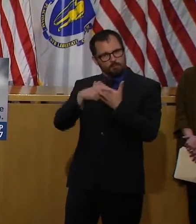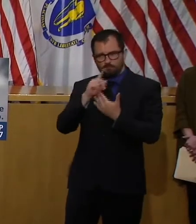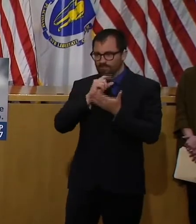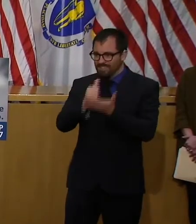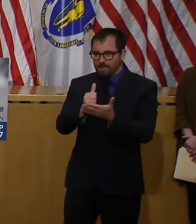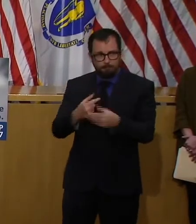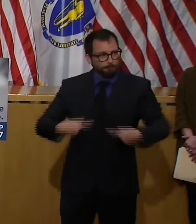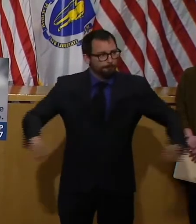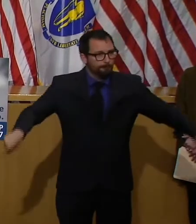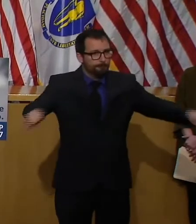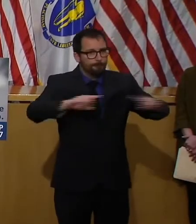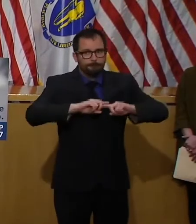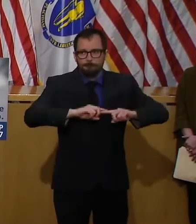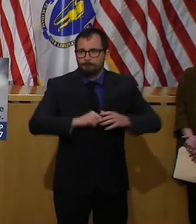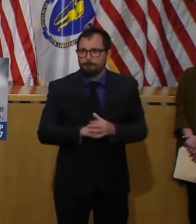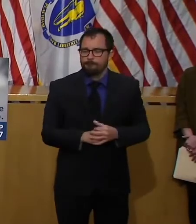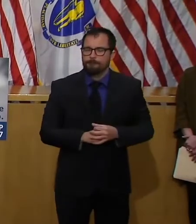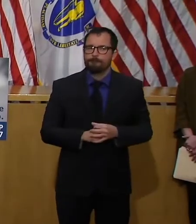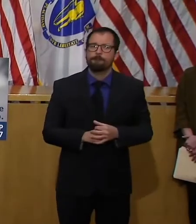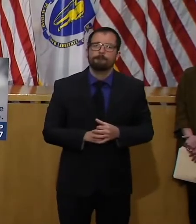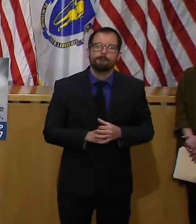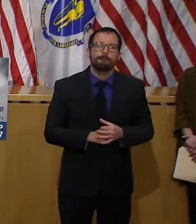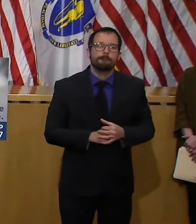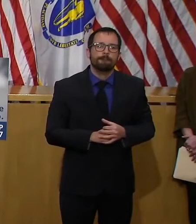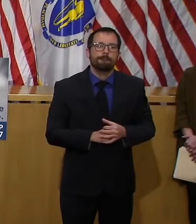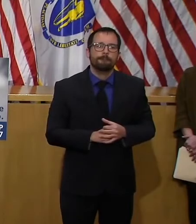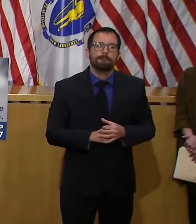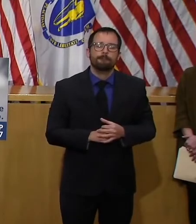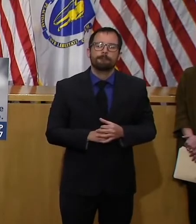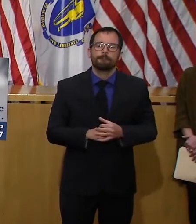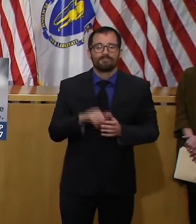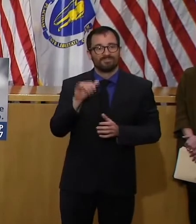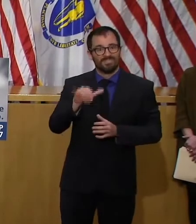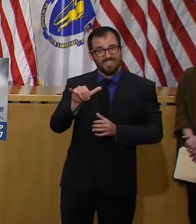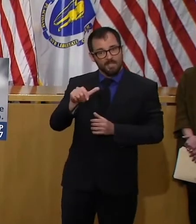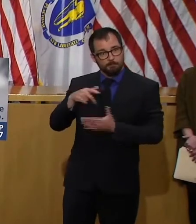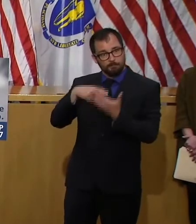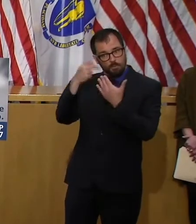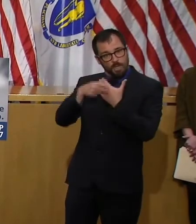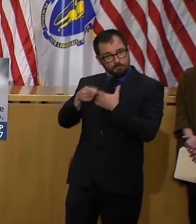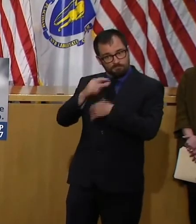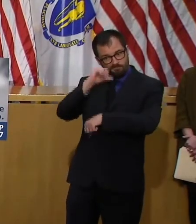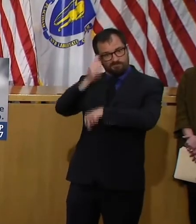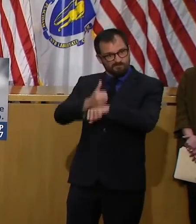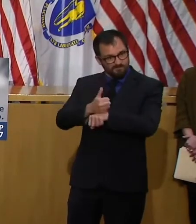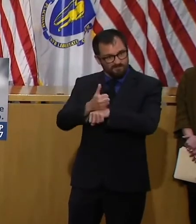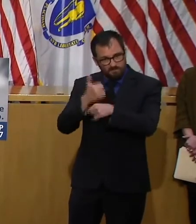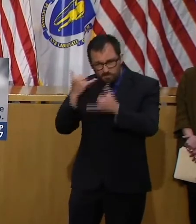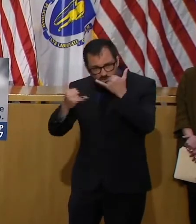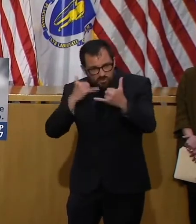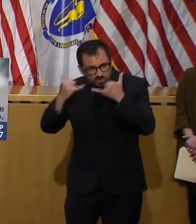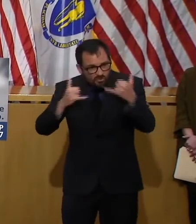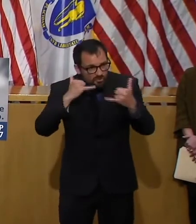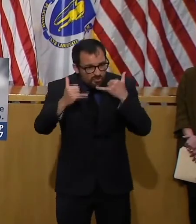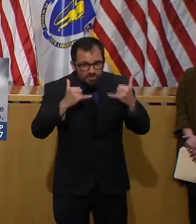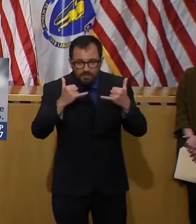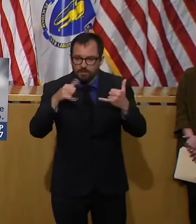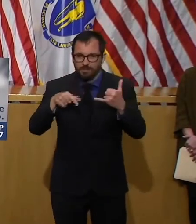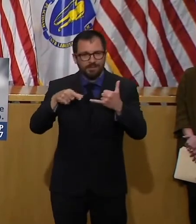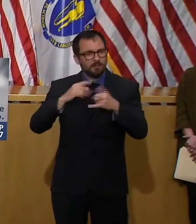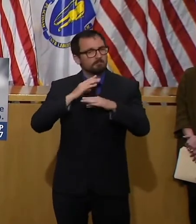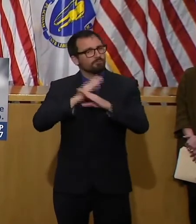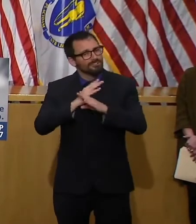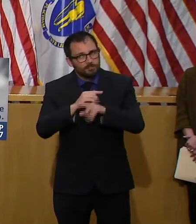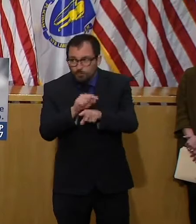is a simple public health tool used to protect you and your family from COVID. It's about separating sick